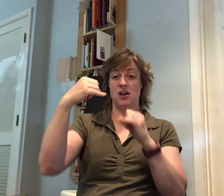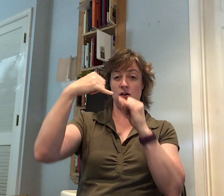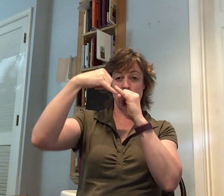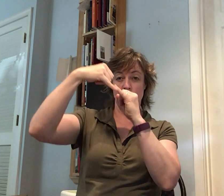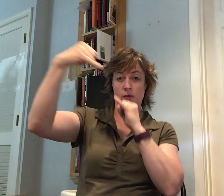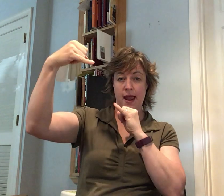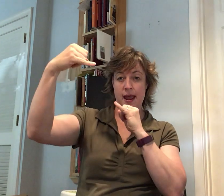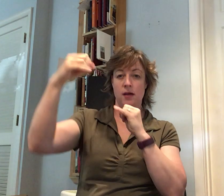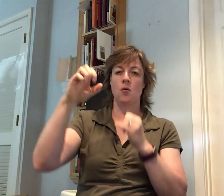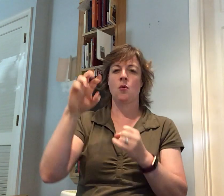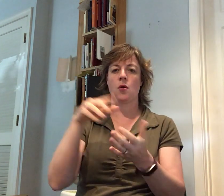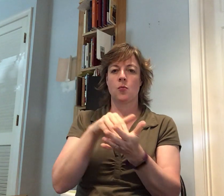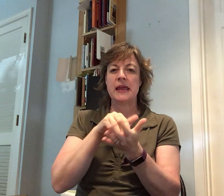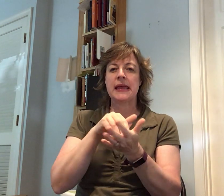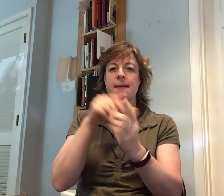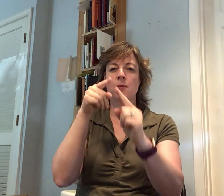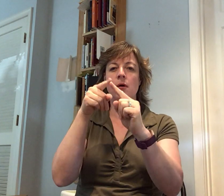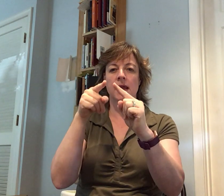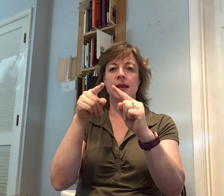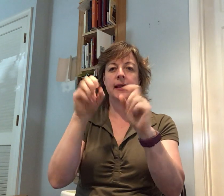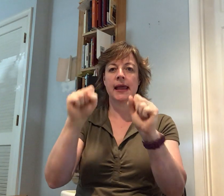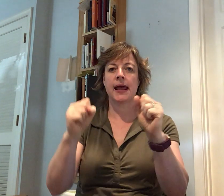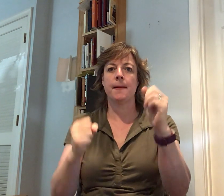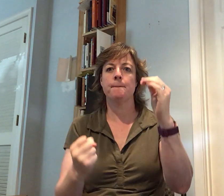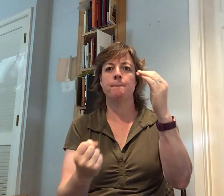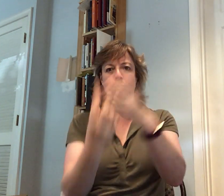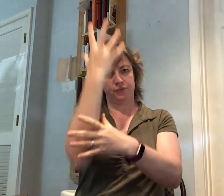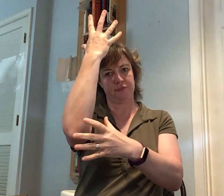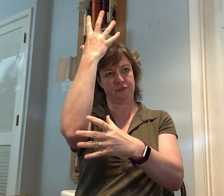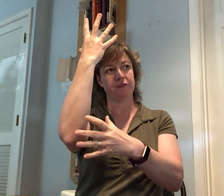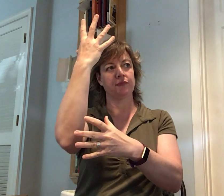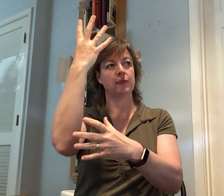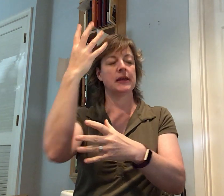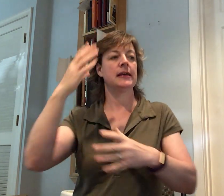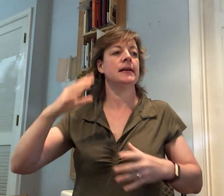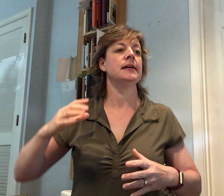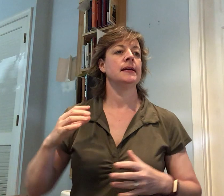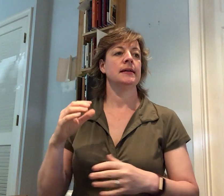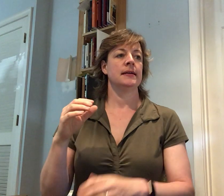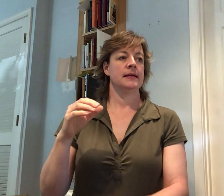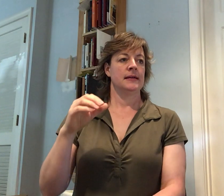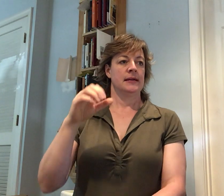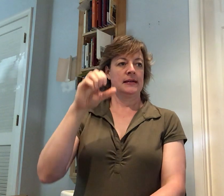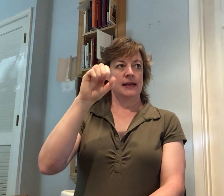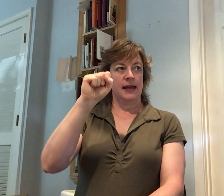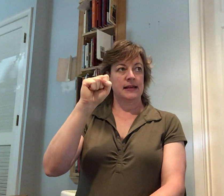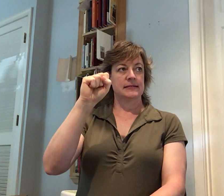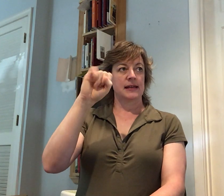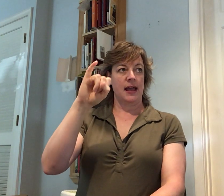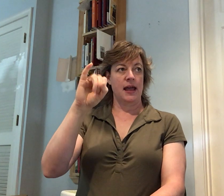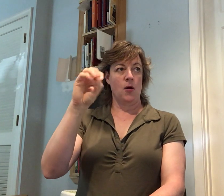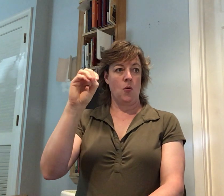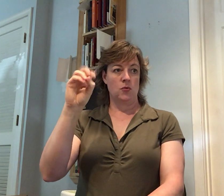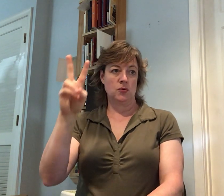crust. This type of lava has a silicon dioxide content of 52% or